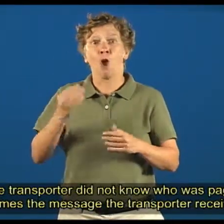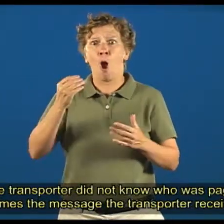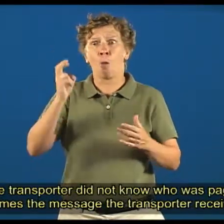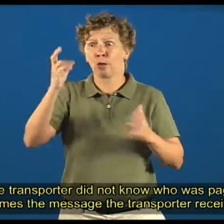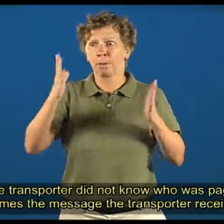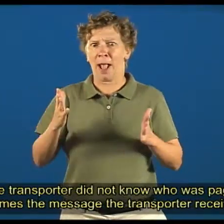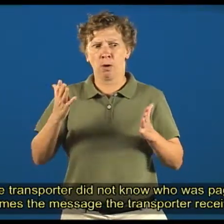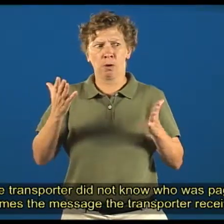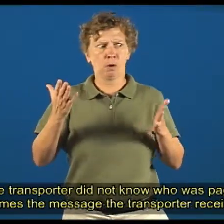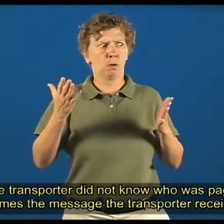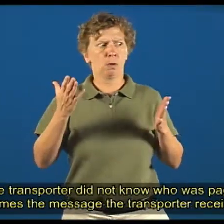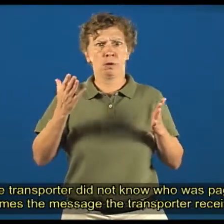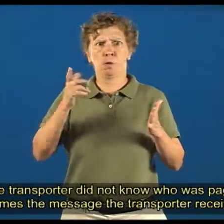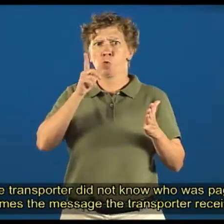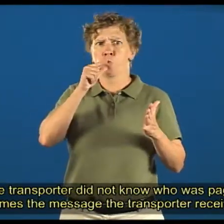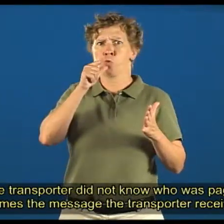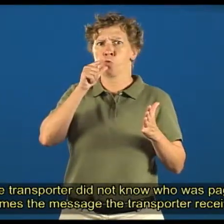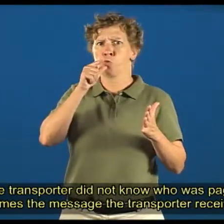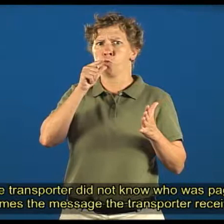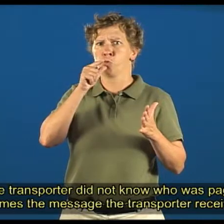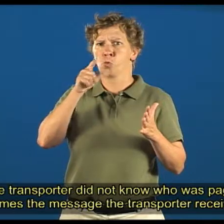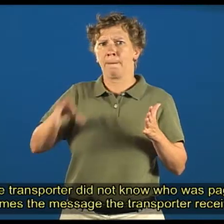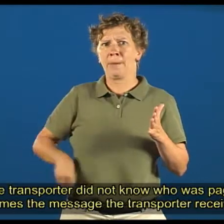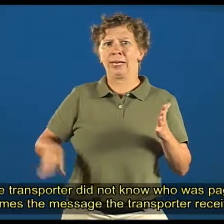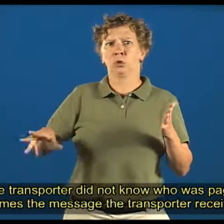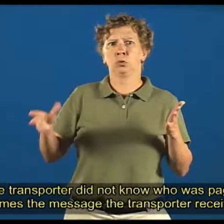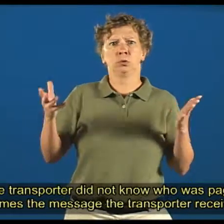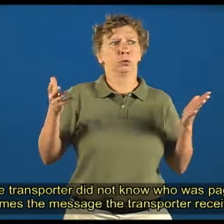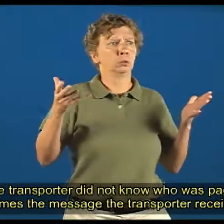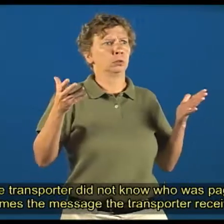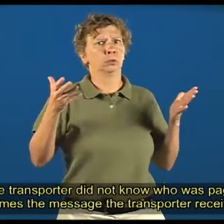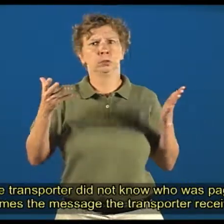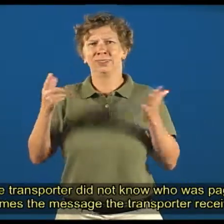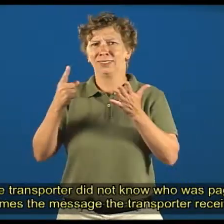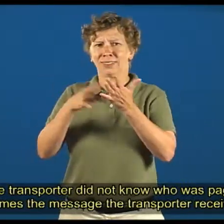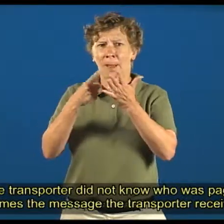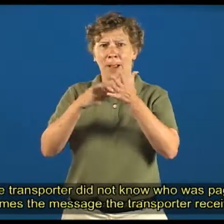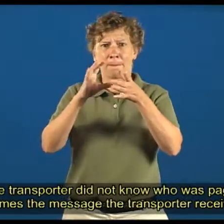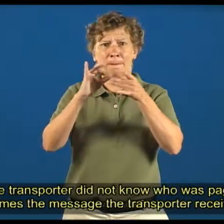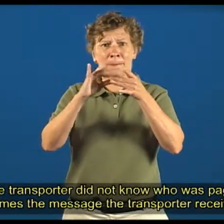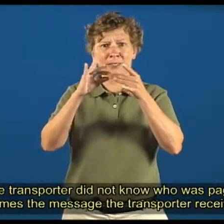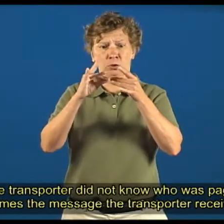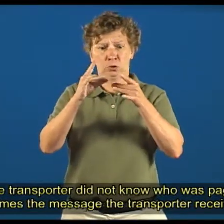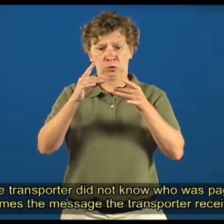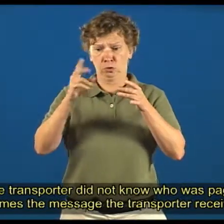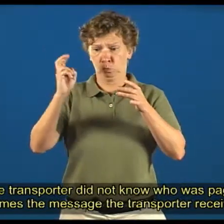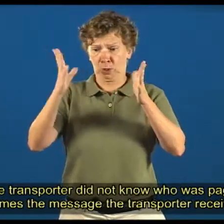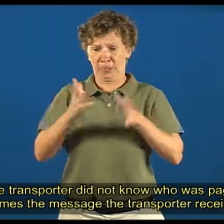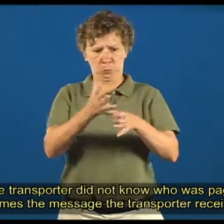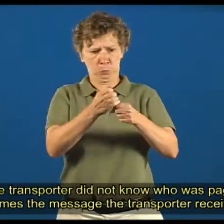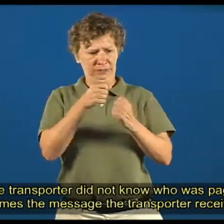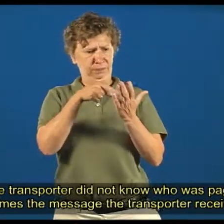The transporter did not know who was paging. Sometimes the message the transporter received